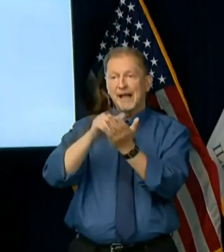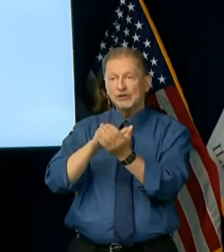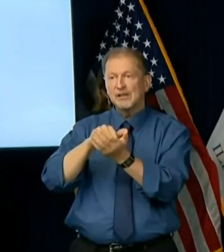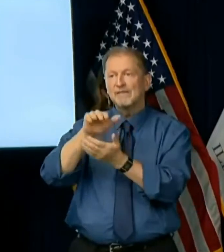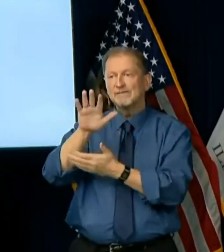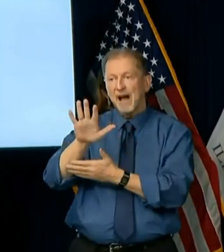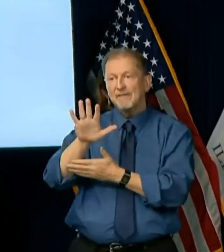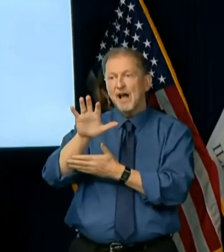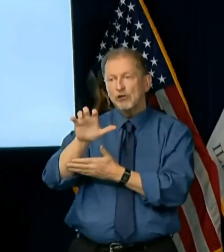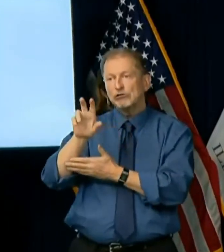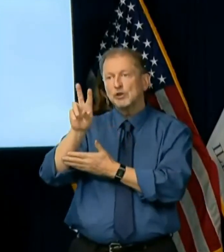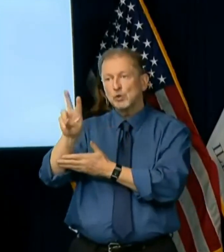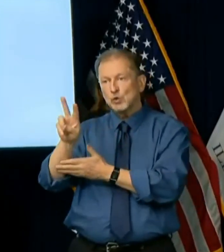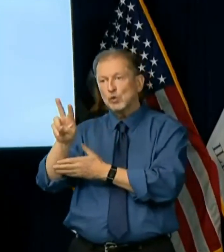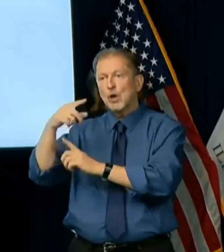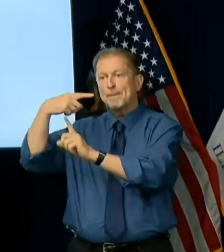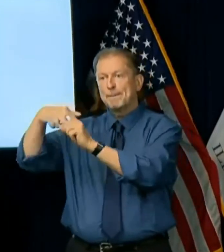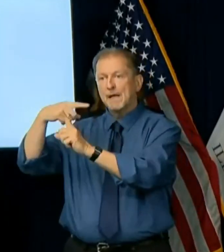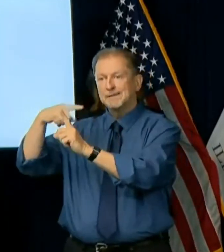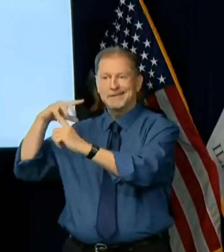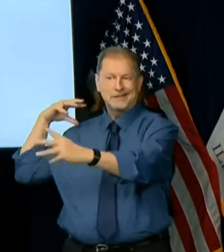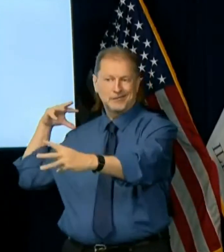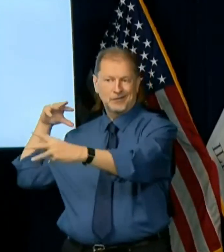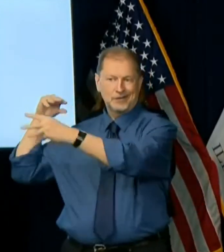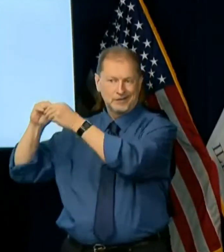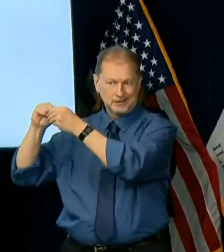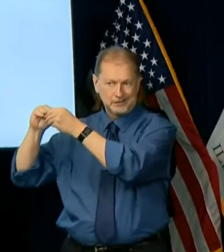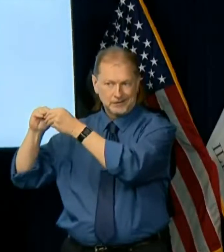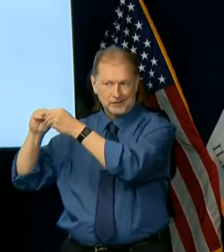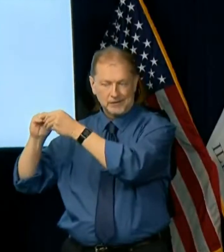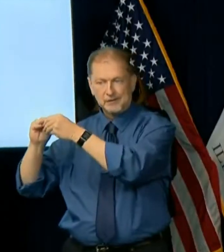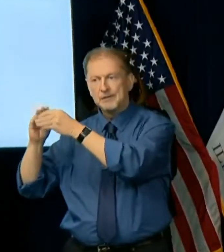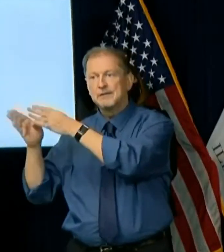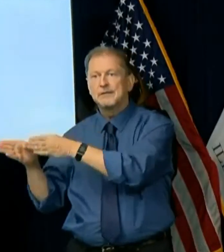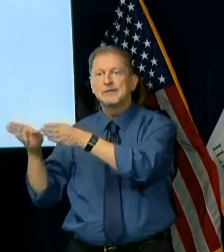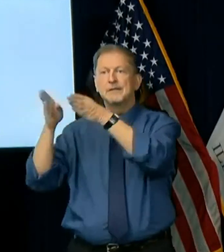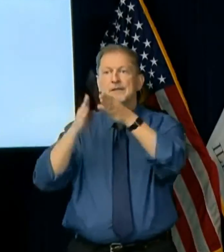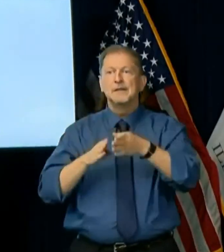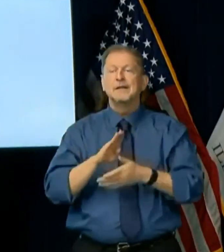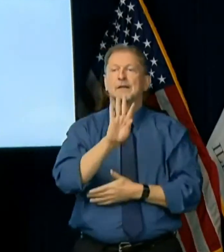423,502 confirmed cases have been reported throughout the state, and